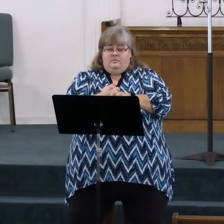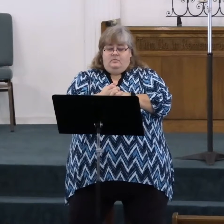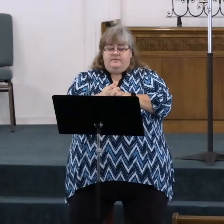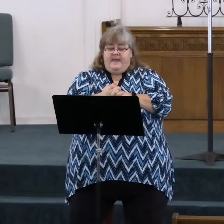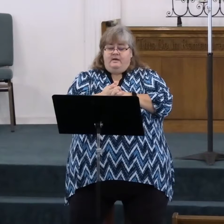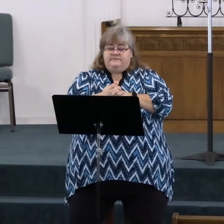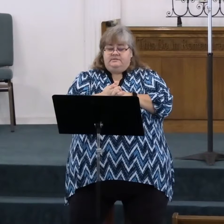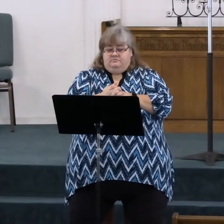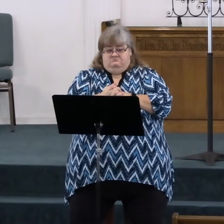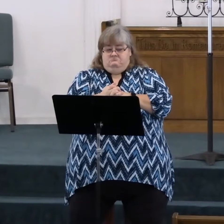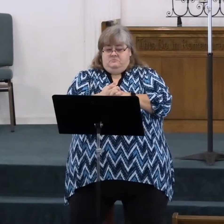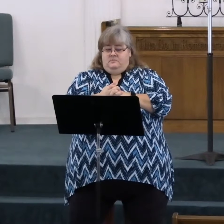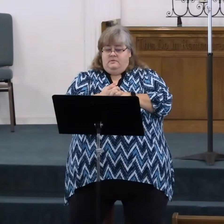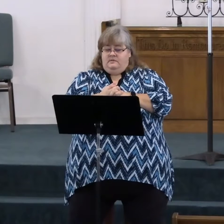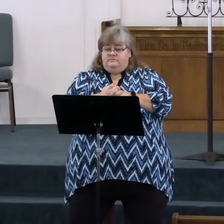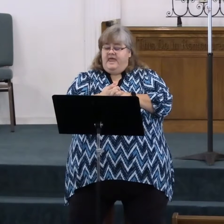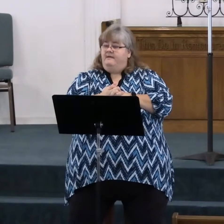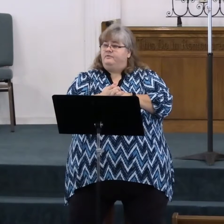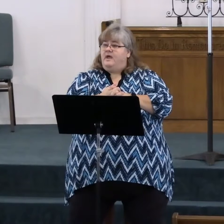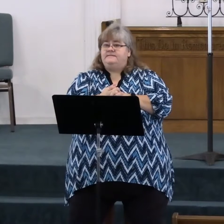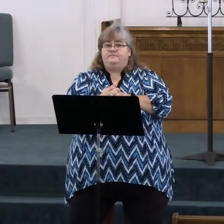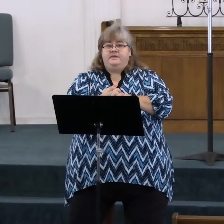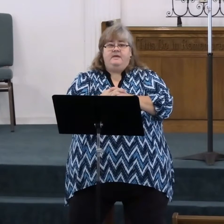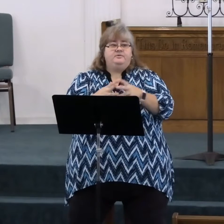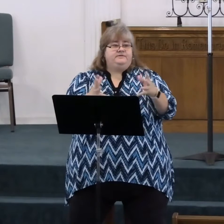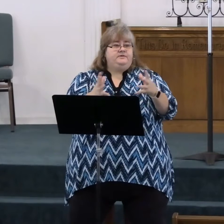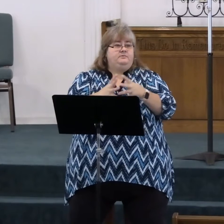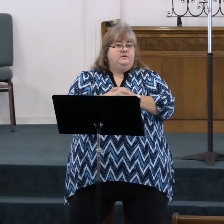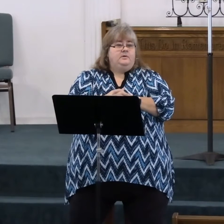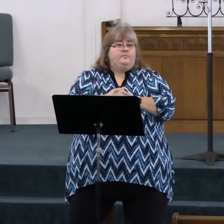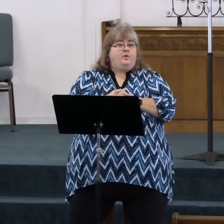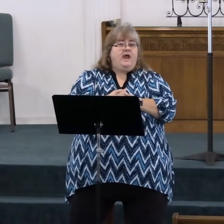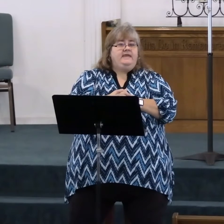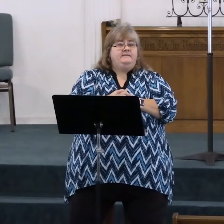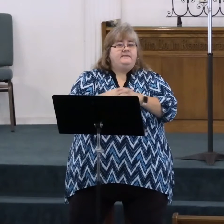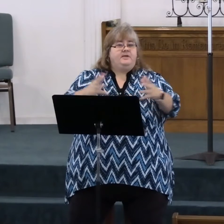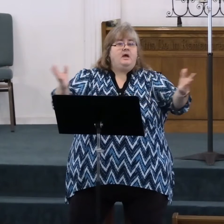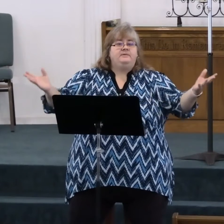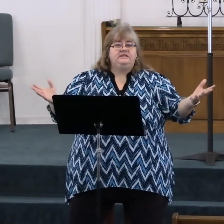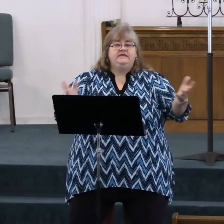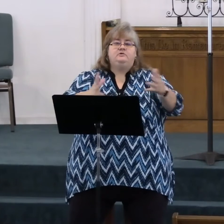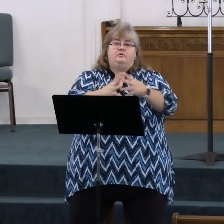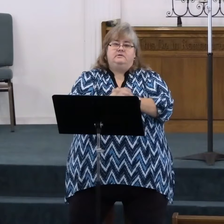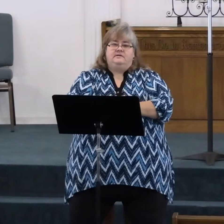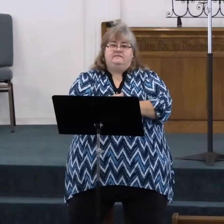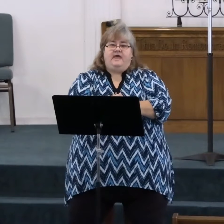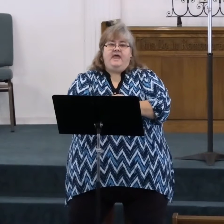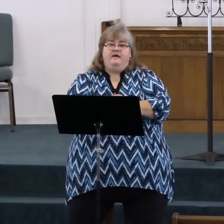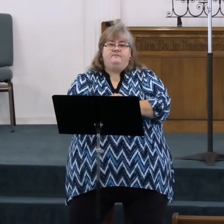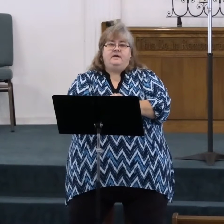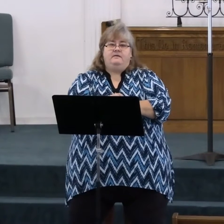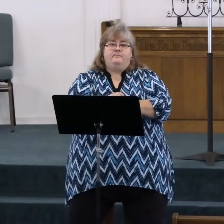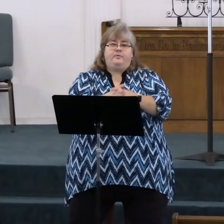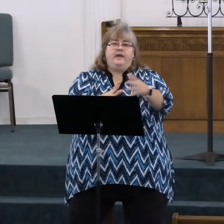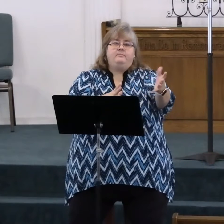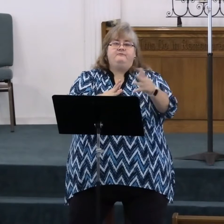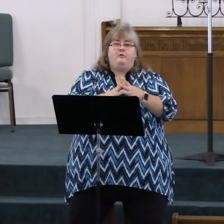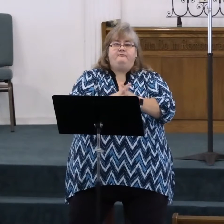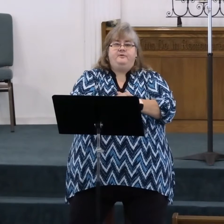What about to have the right to be able to pray? It become illegal to have a prayer before